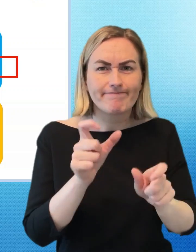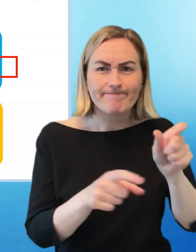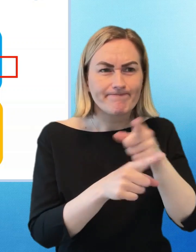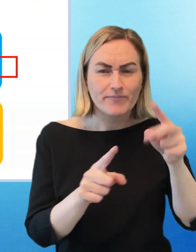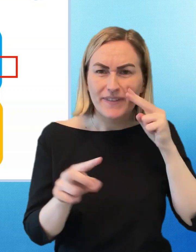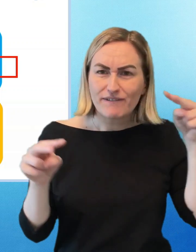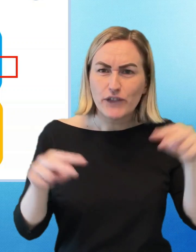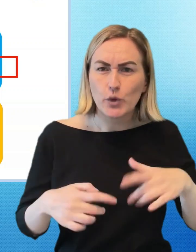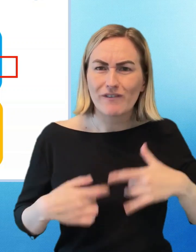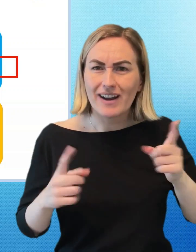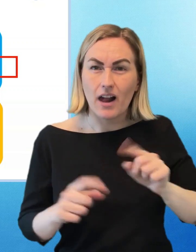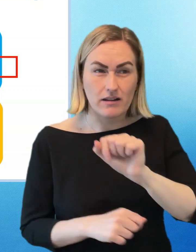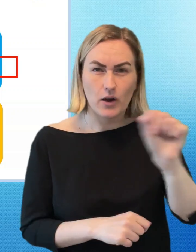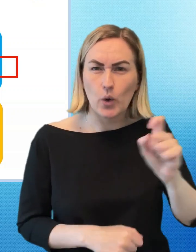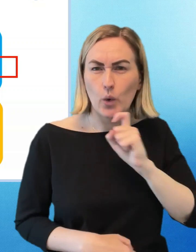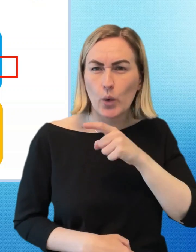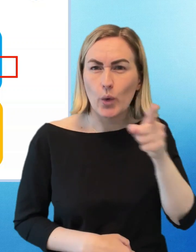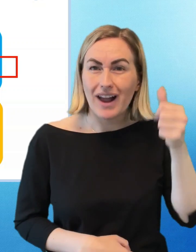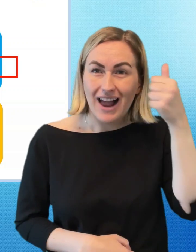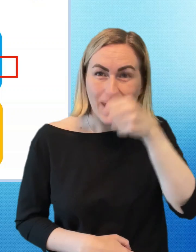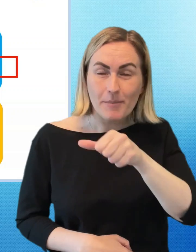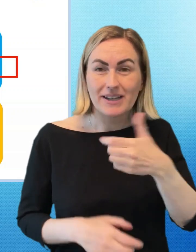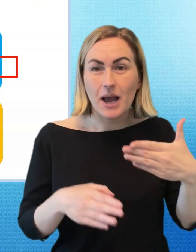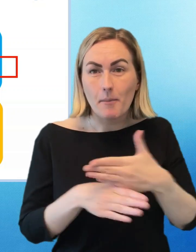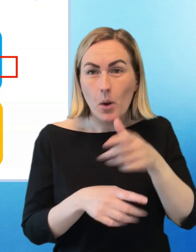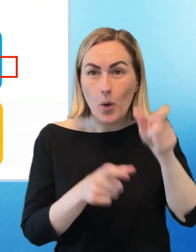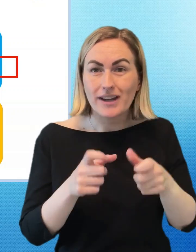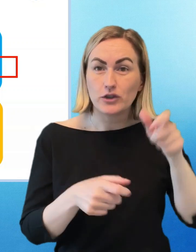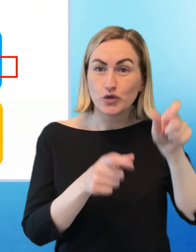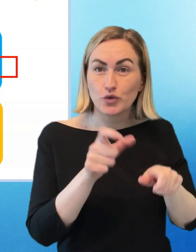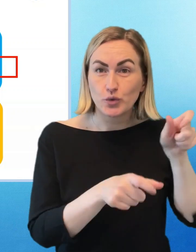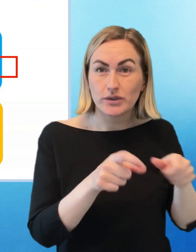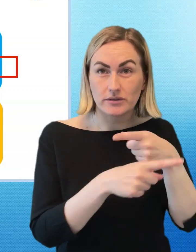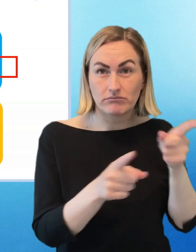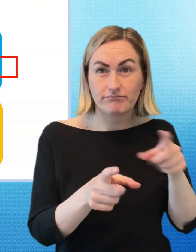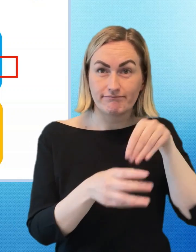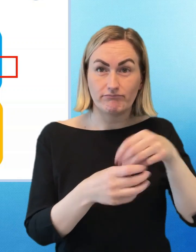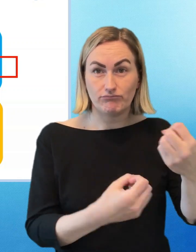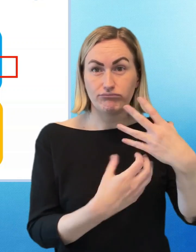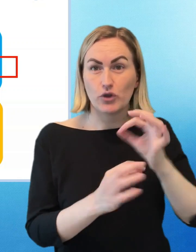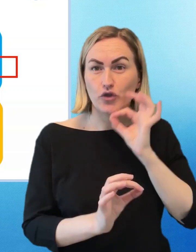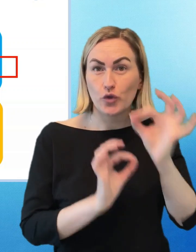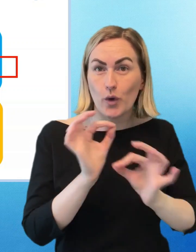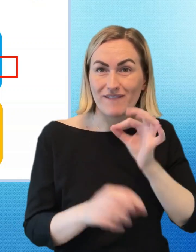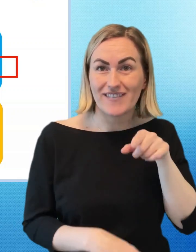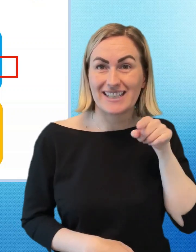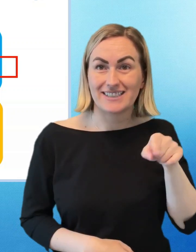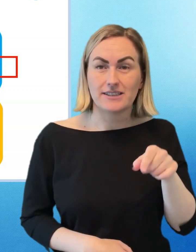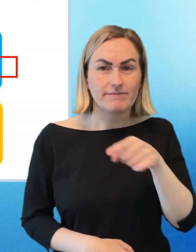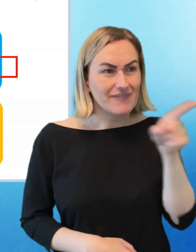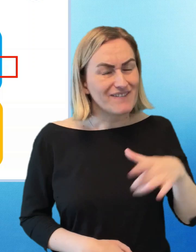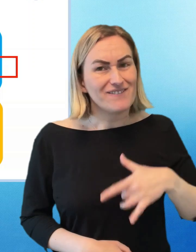survey to look at the stakeholder perceptions of academics, employers, and students, into which